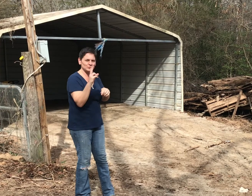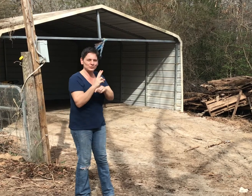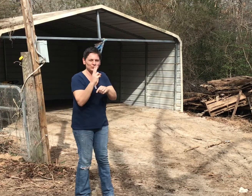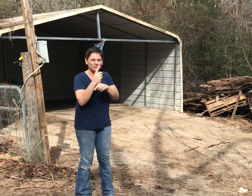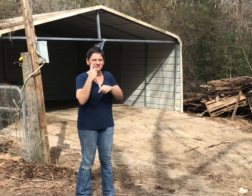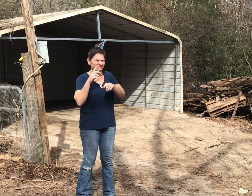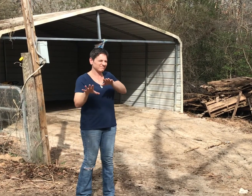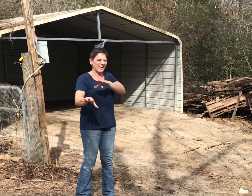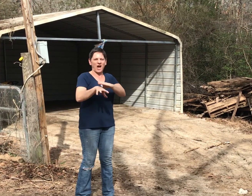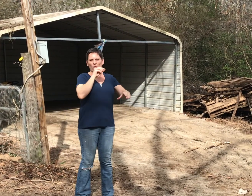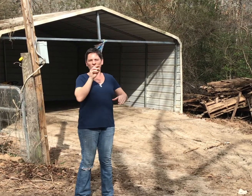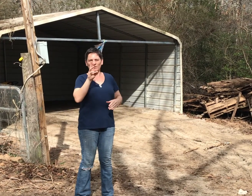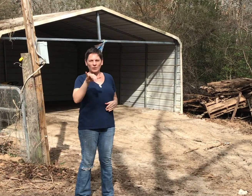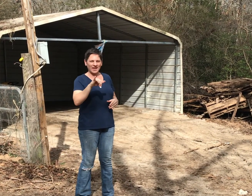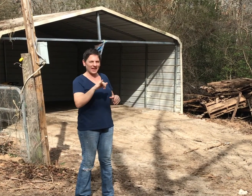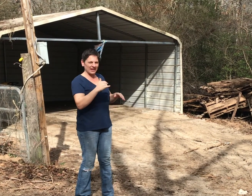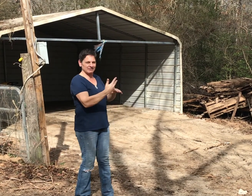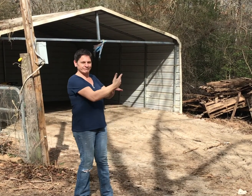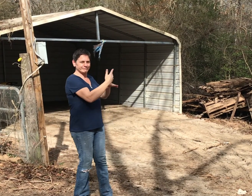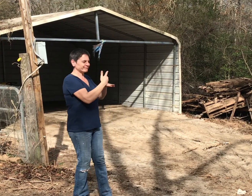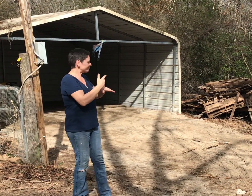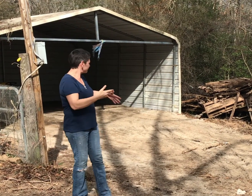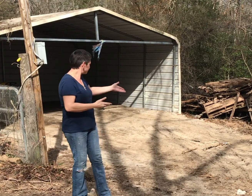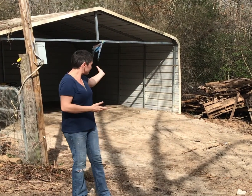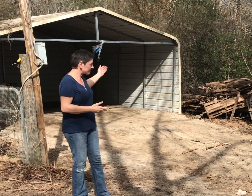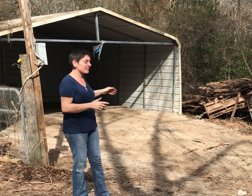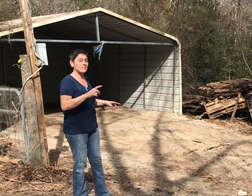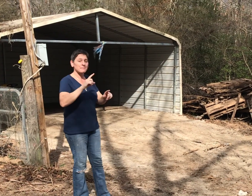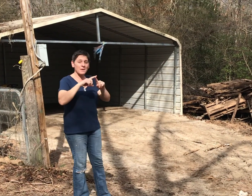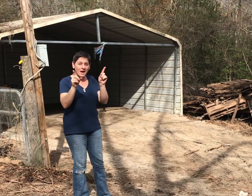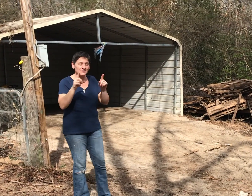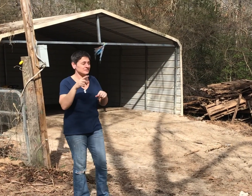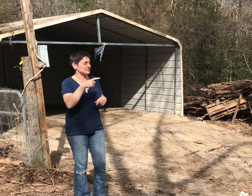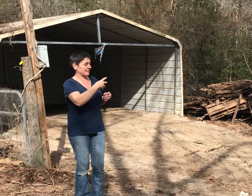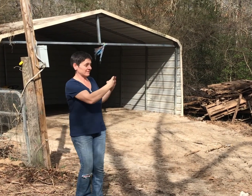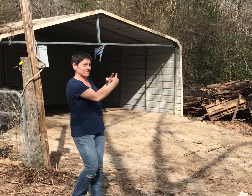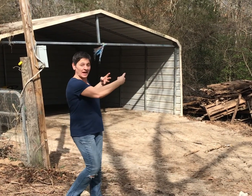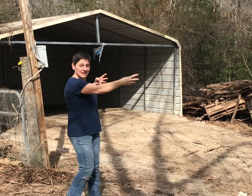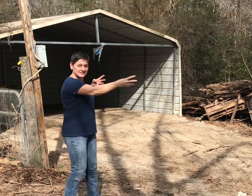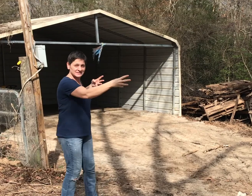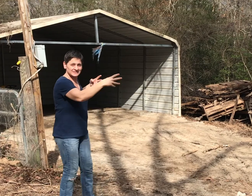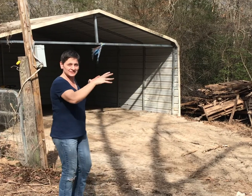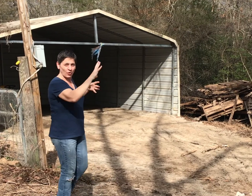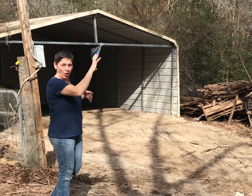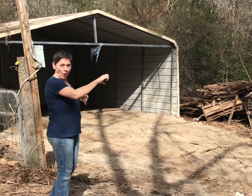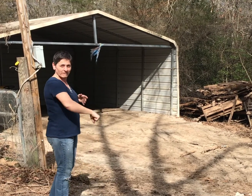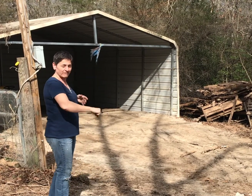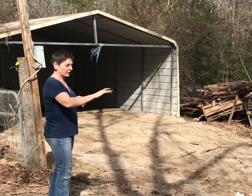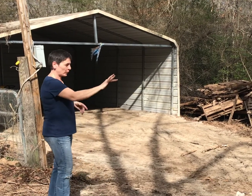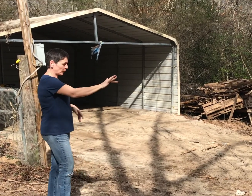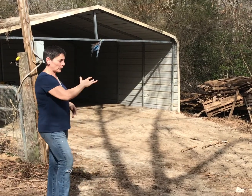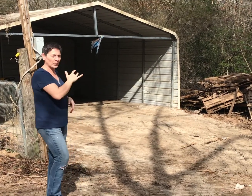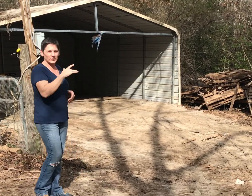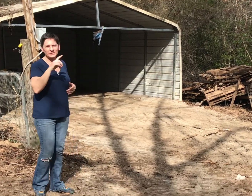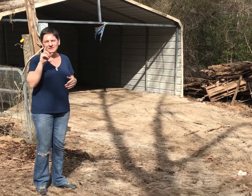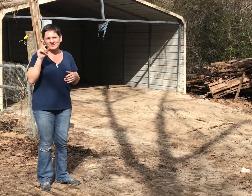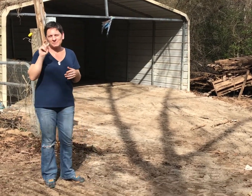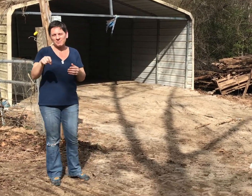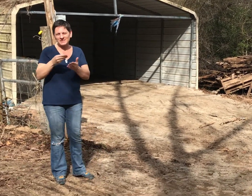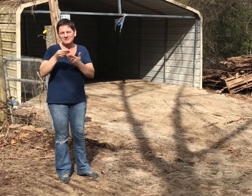this building and get everything that's in the barn out of the way. So because we had to take down a big